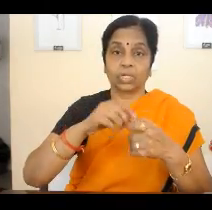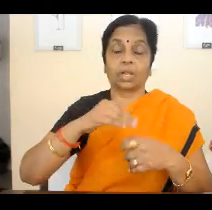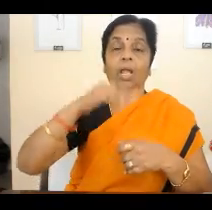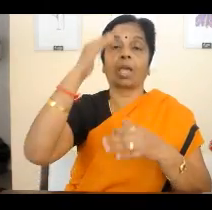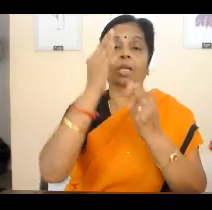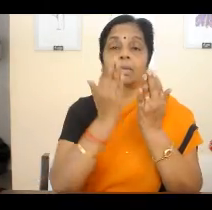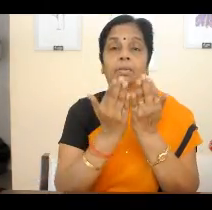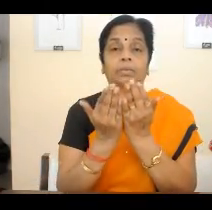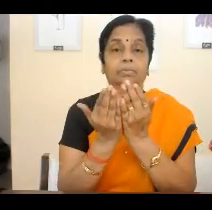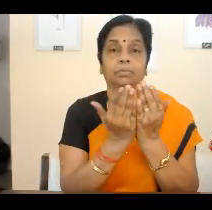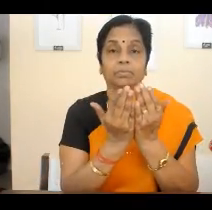education.